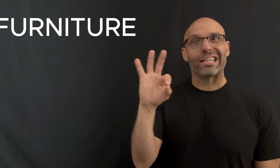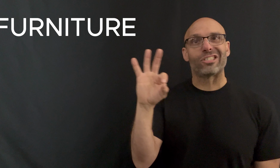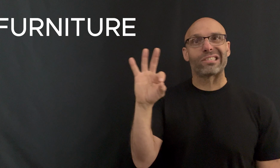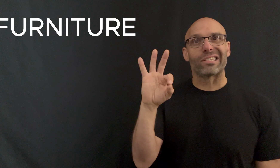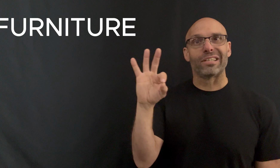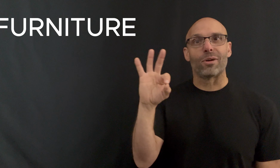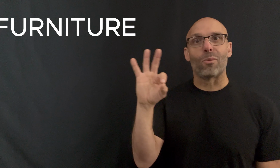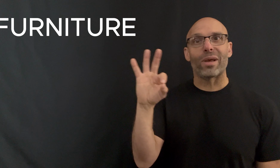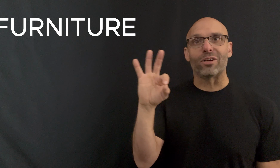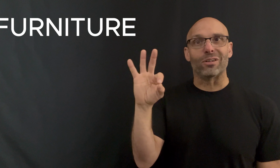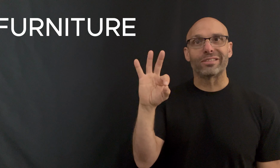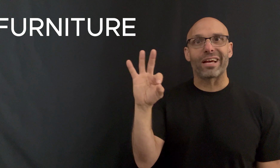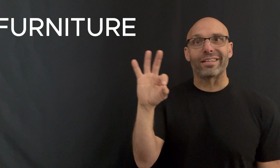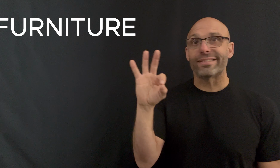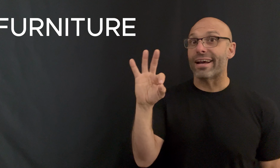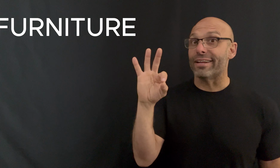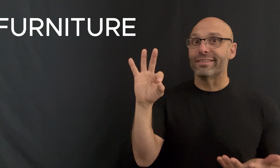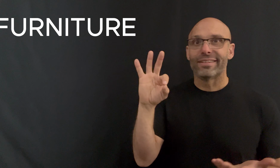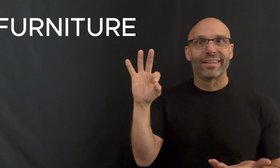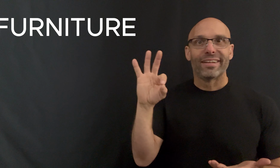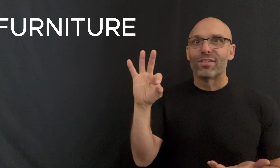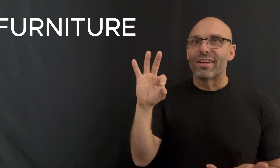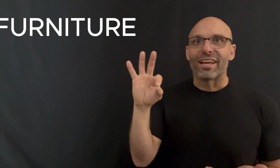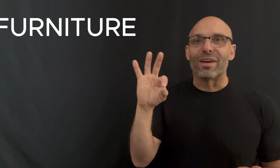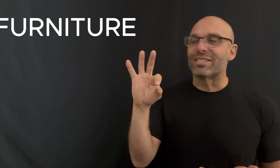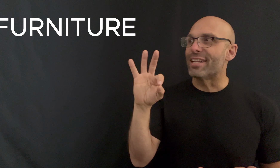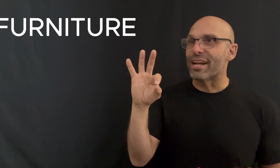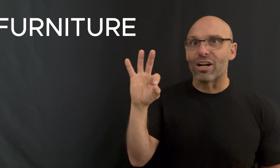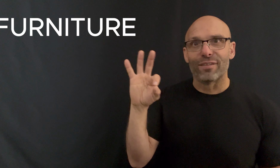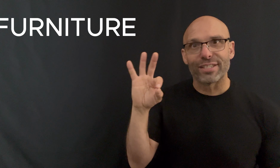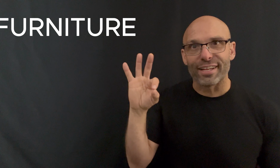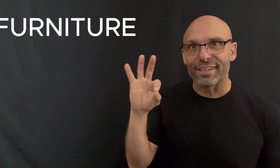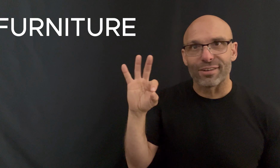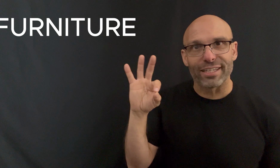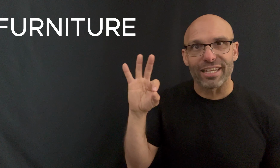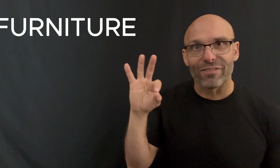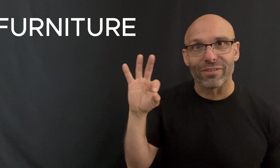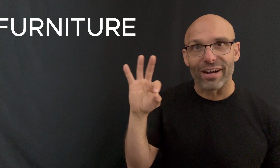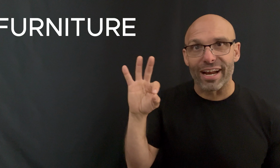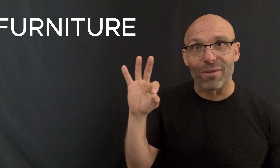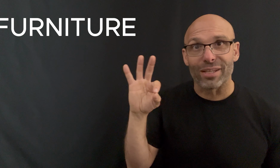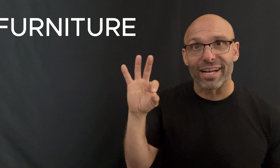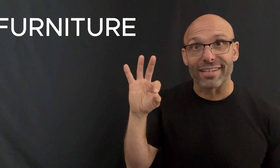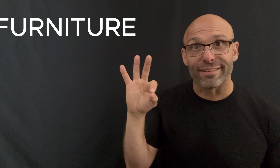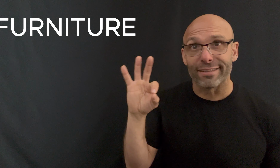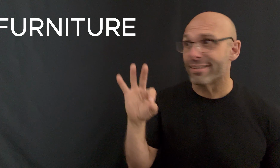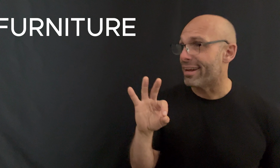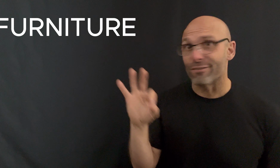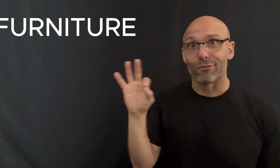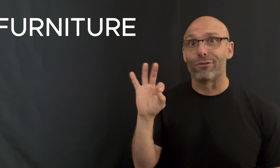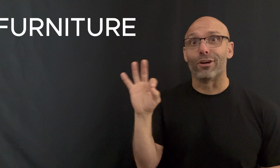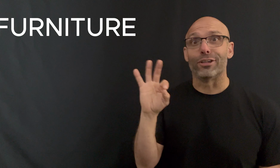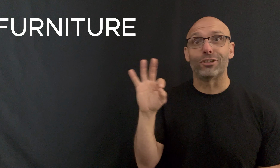just a little wiggle side to side. It's like all of a sudden the creativity ran out when they got to this sign, furniture.